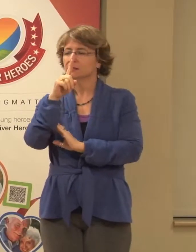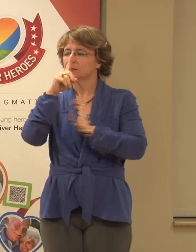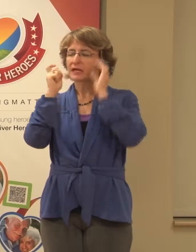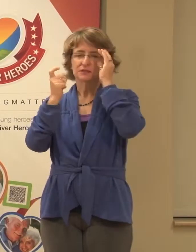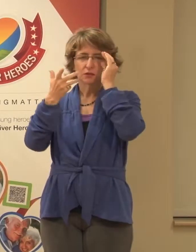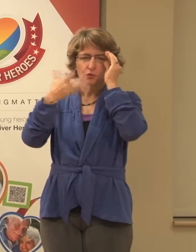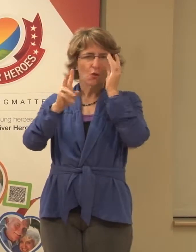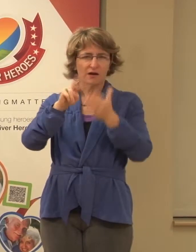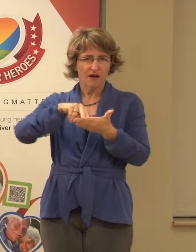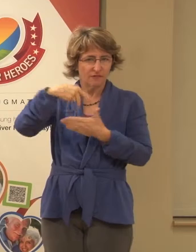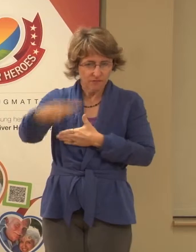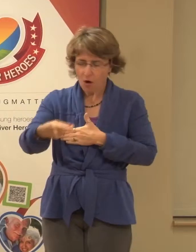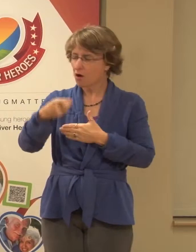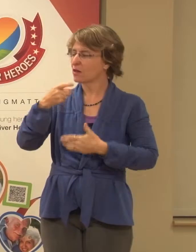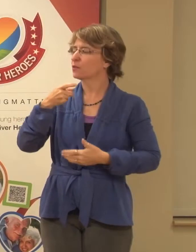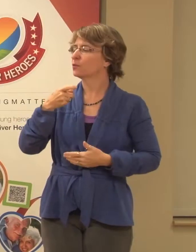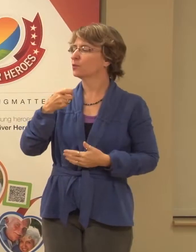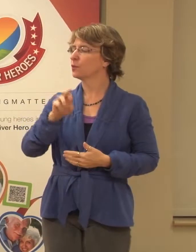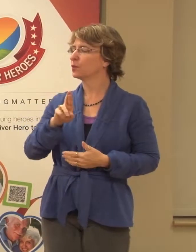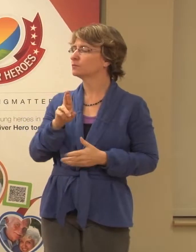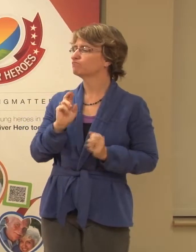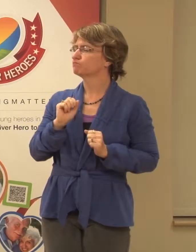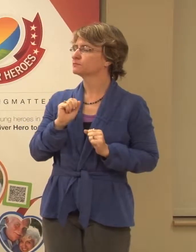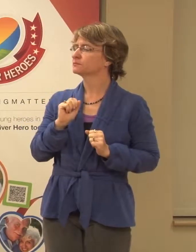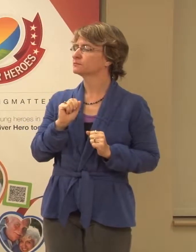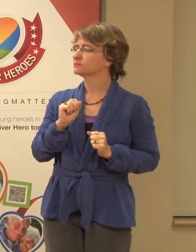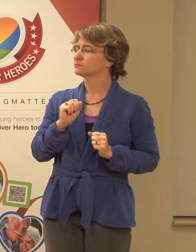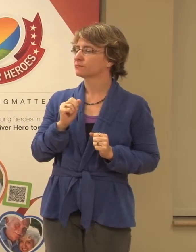fall, or you don't want any kind of